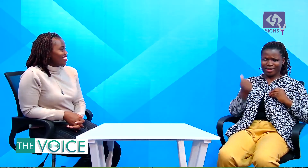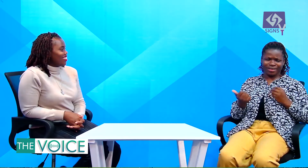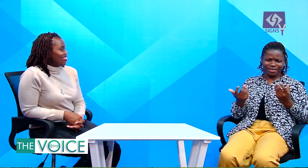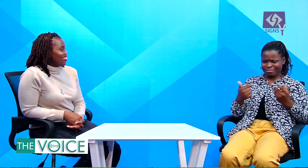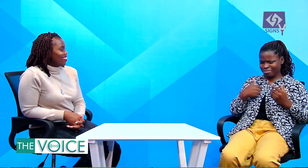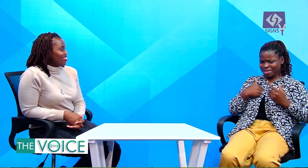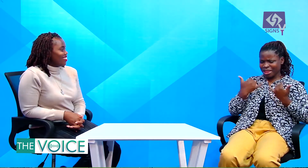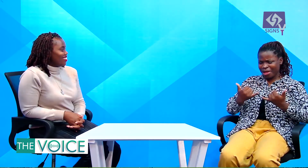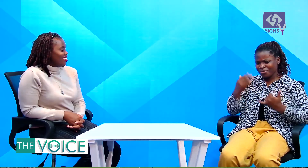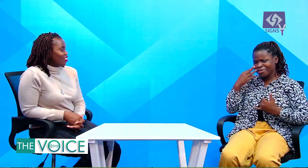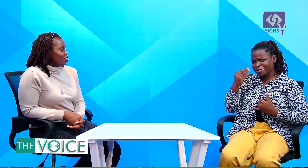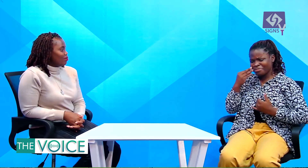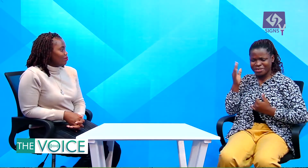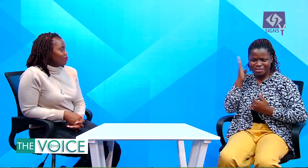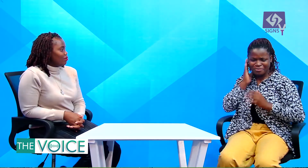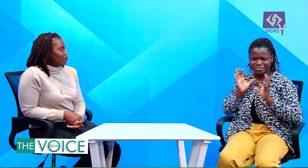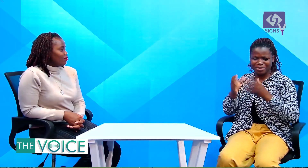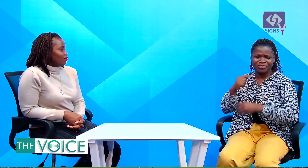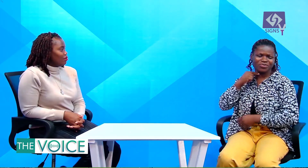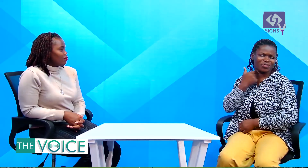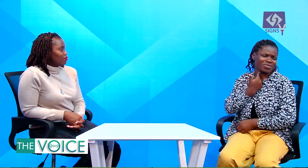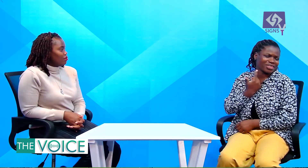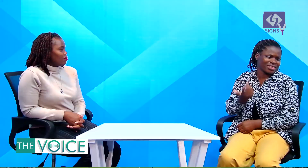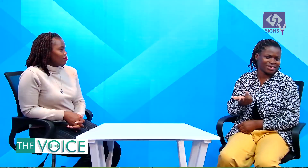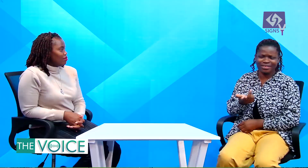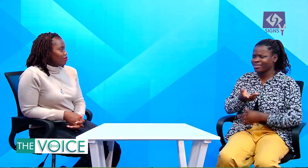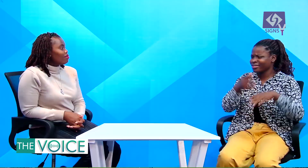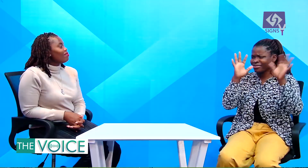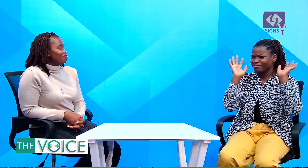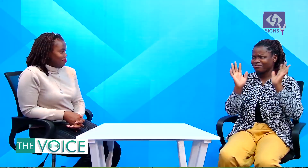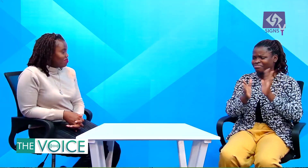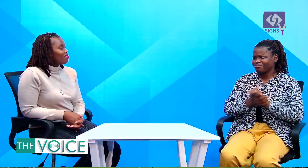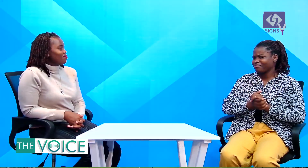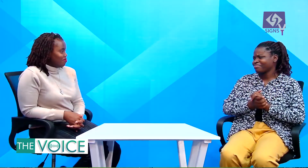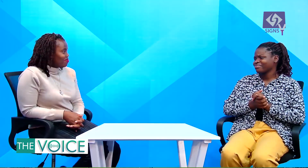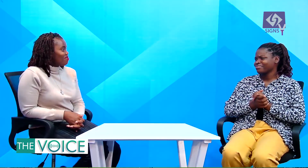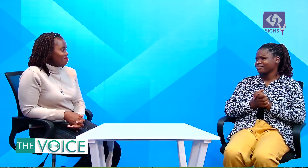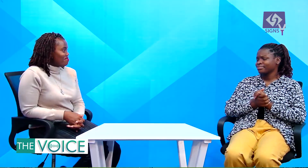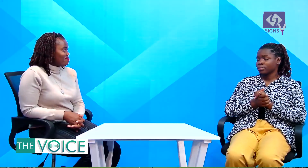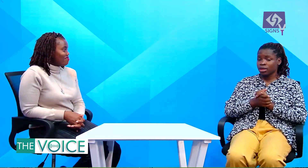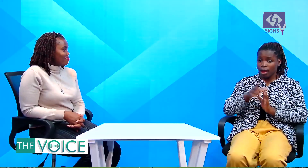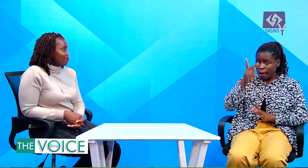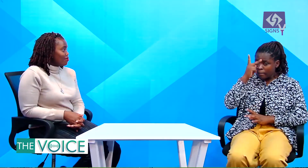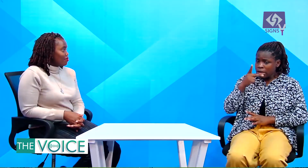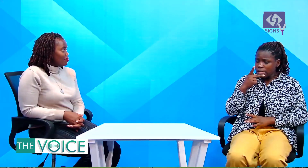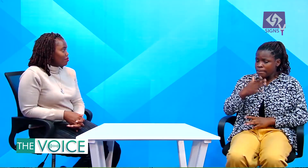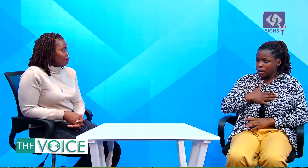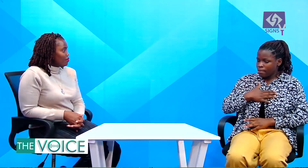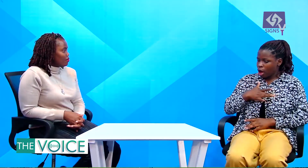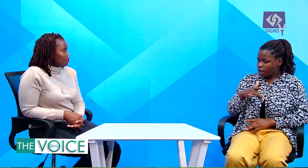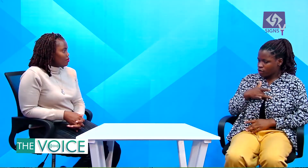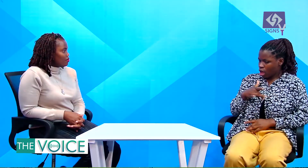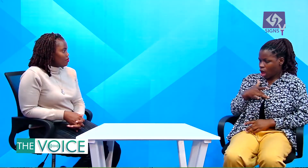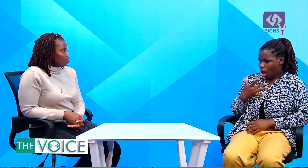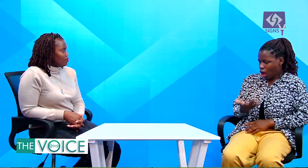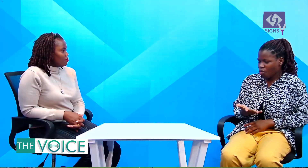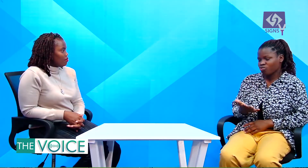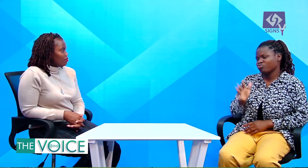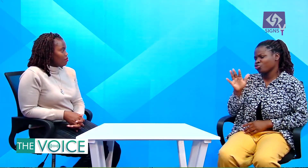really accepted myself. And I'll just say my experience in the deaf community has been very, very fantastic, very sweet. And